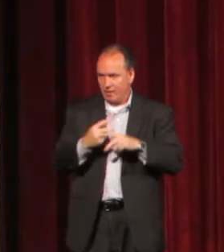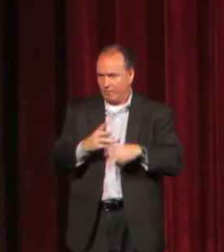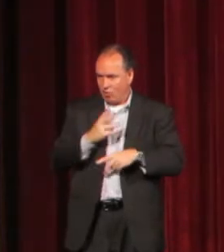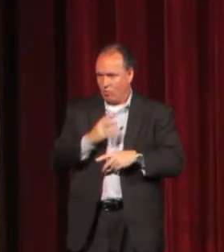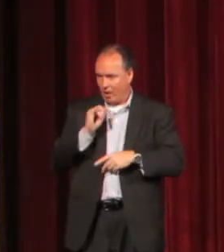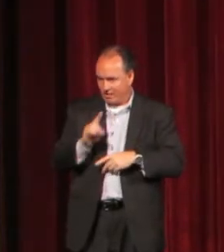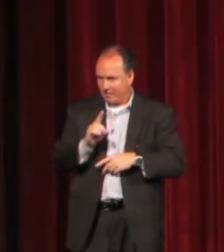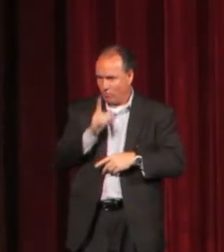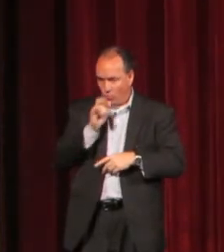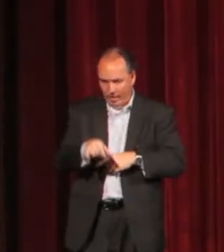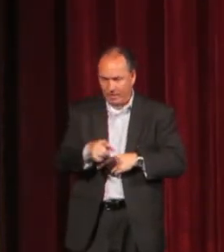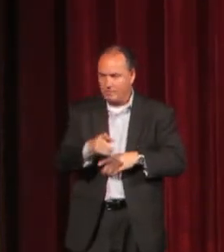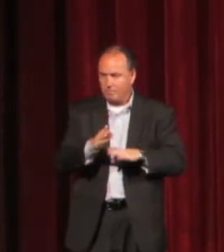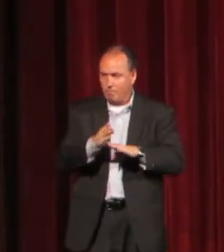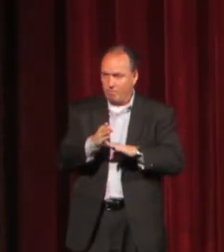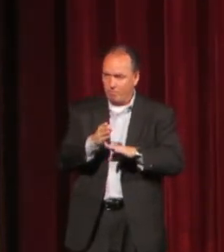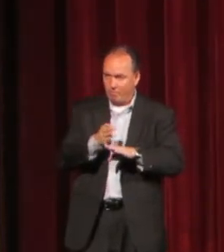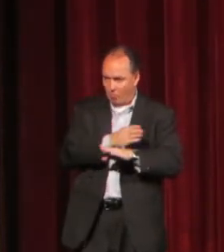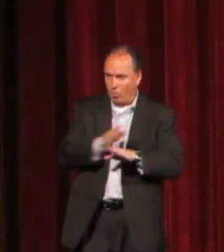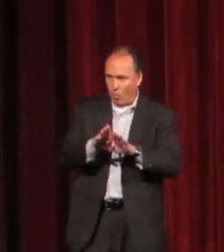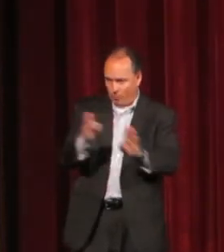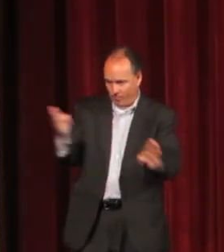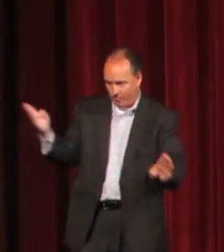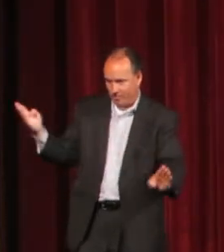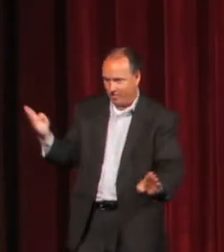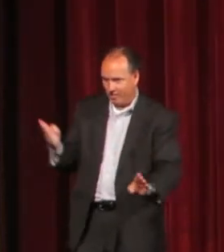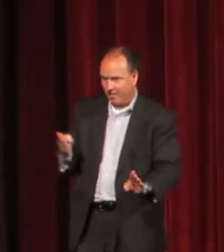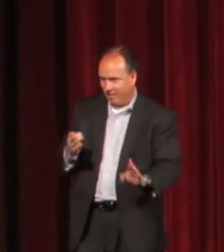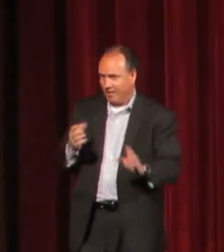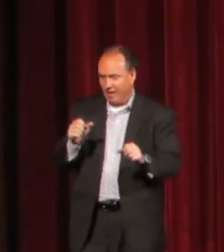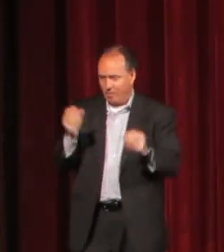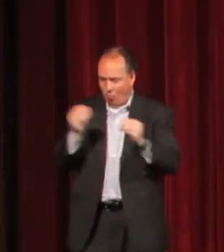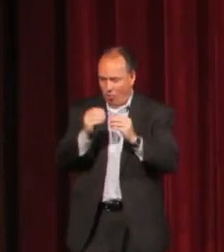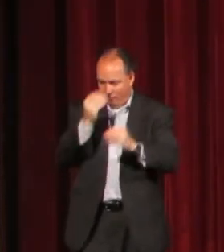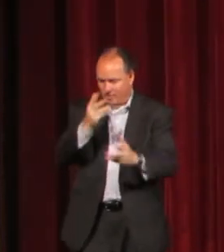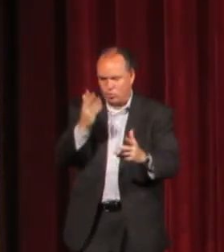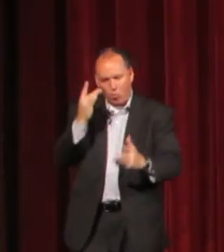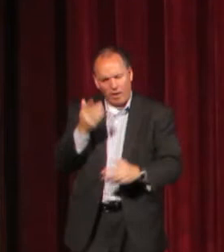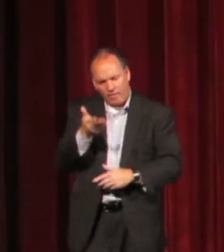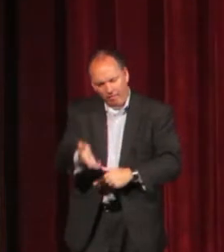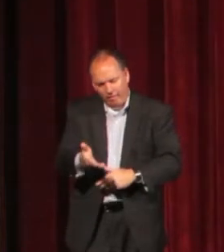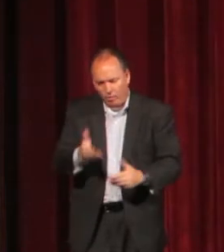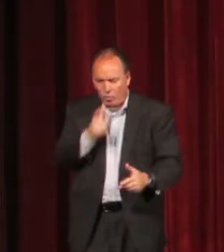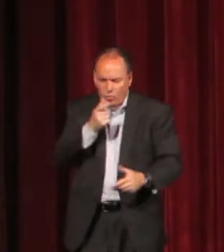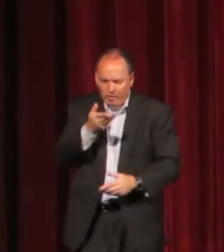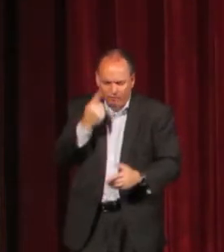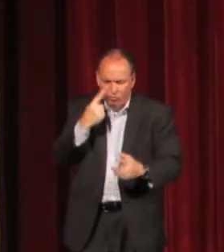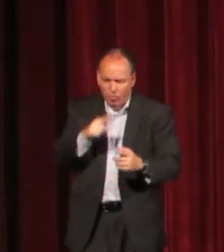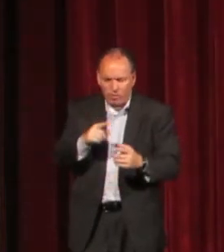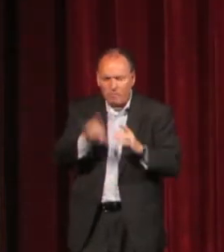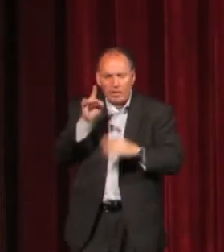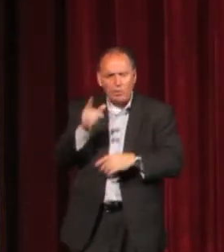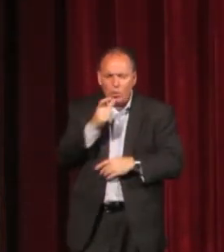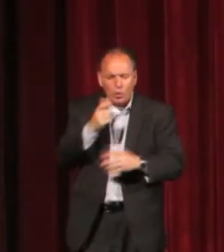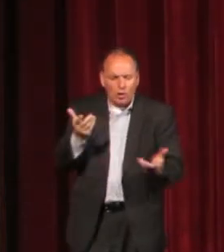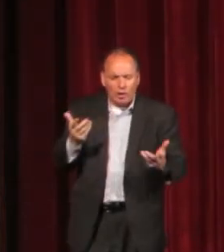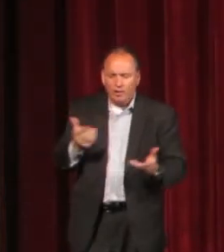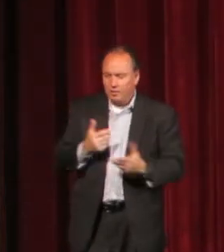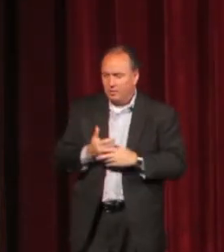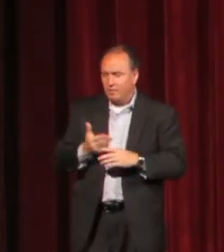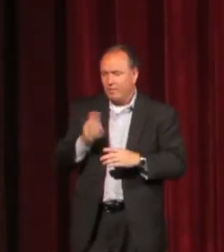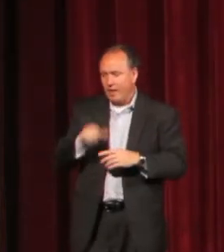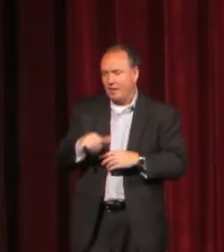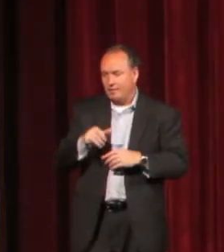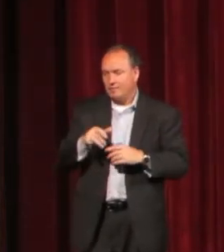ID of who that is. That way we can, you know, get more information as to why they're there, who they're there for, stuff